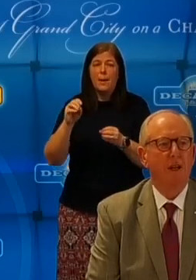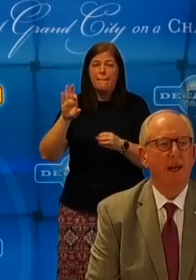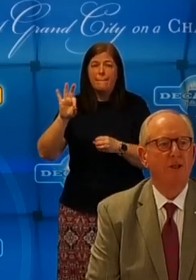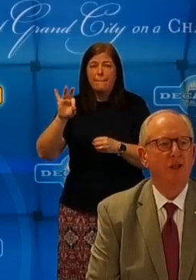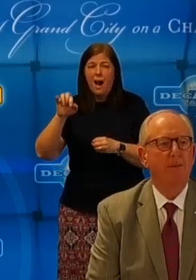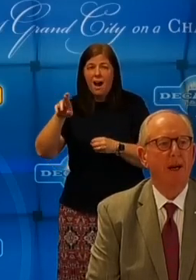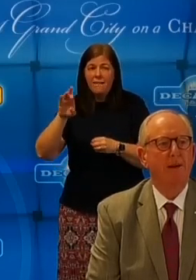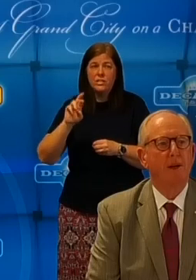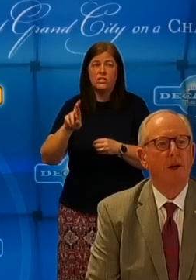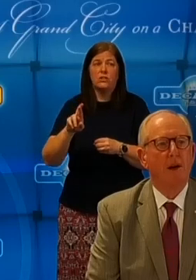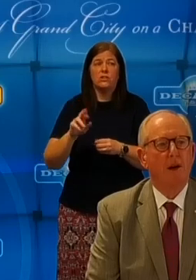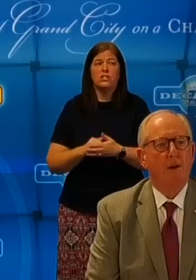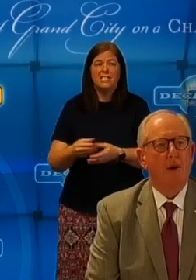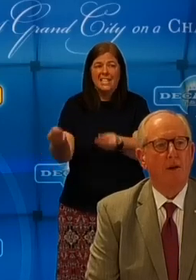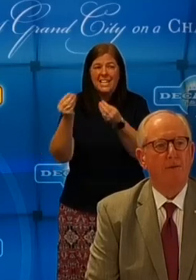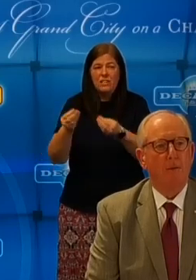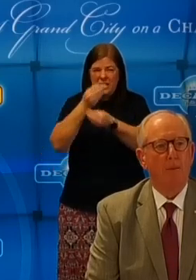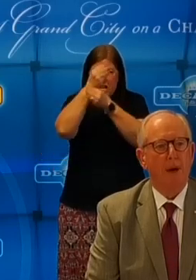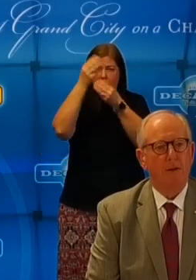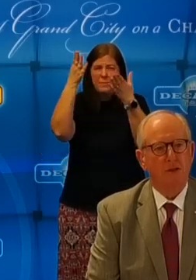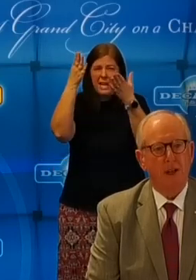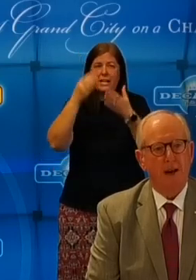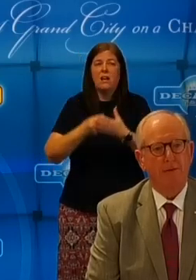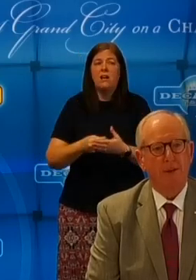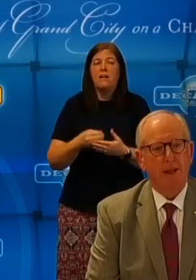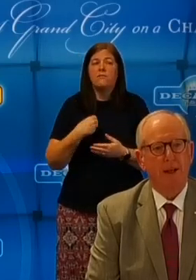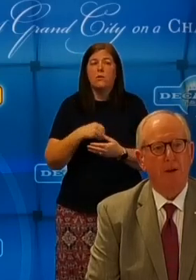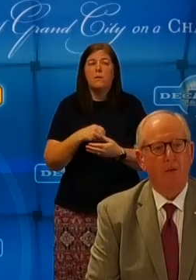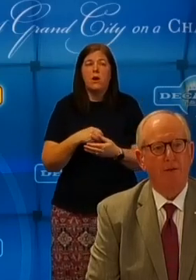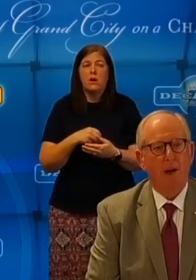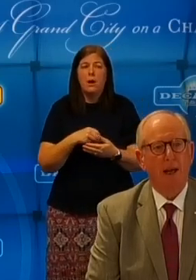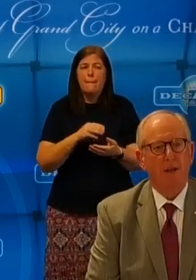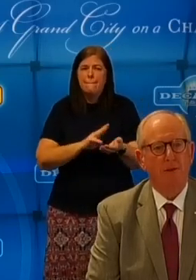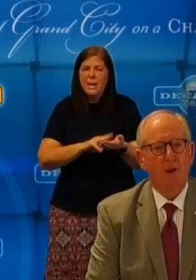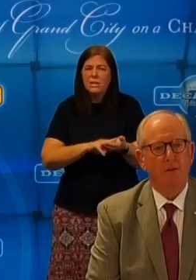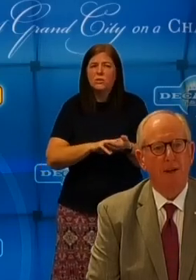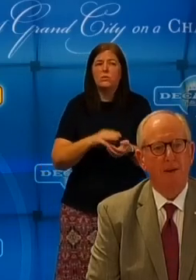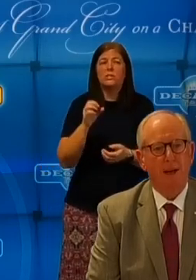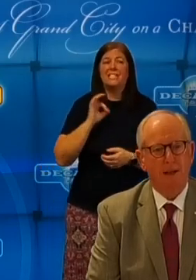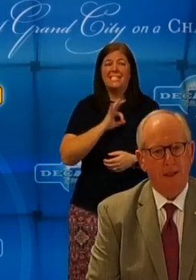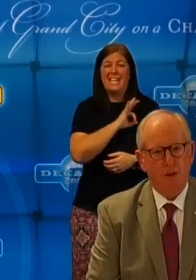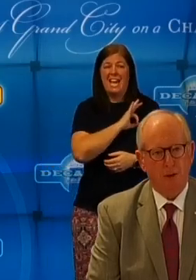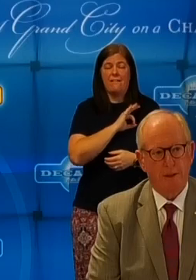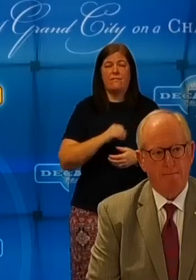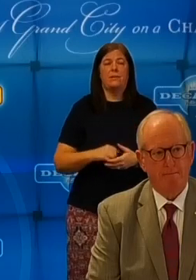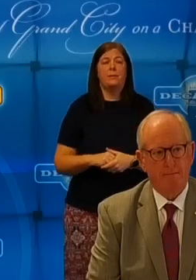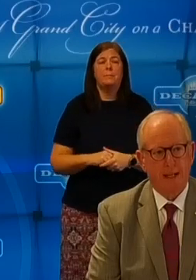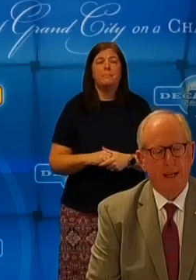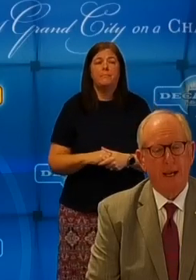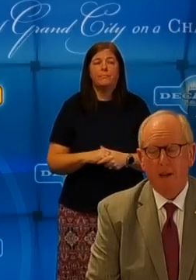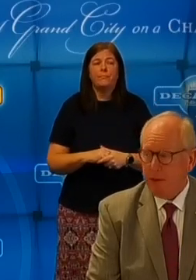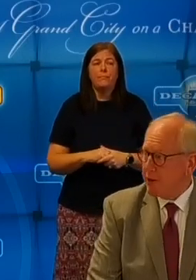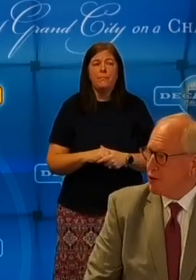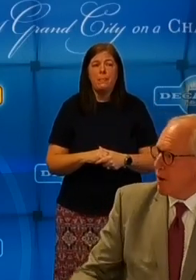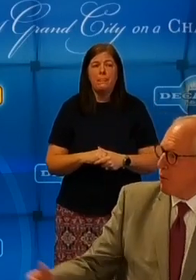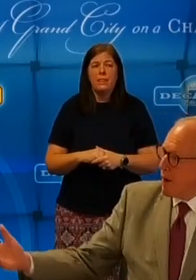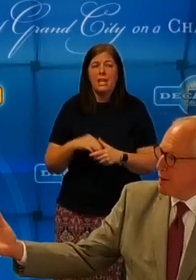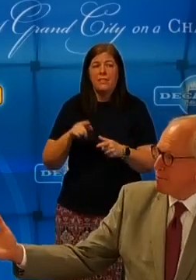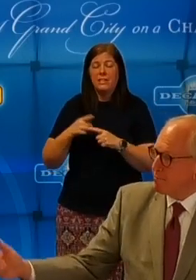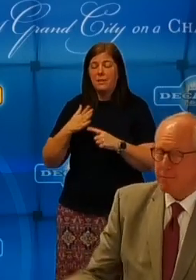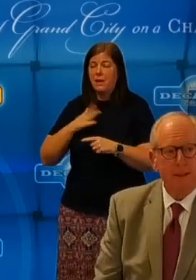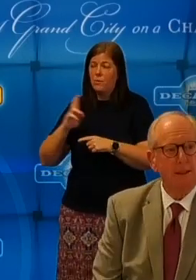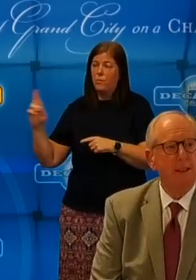us the latest update from our medical staff on the front lines of COVID-19 treatment. Then to